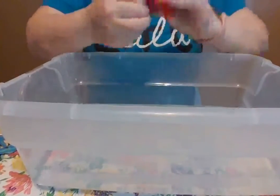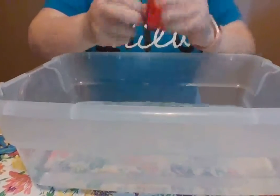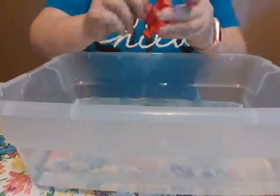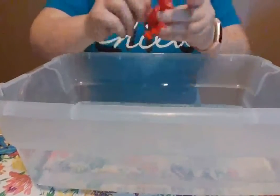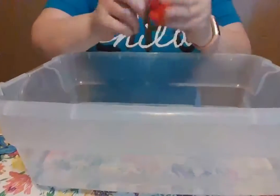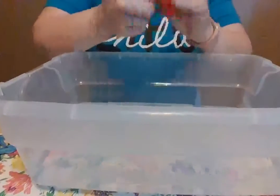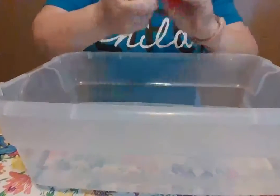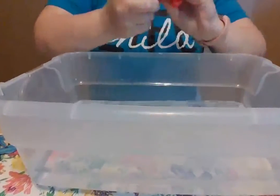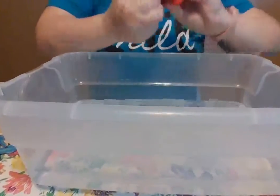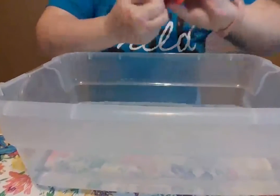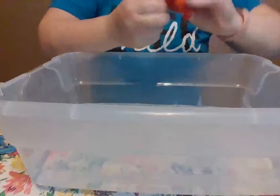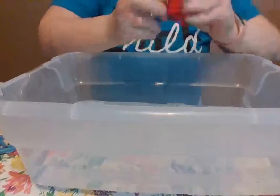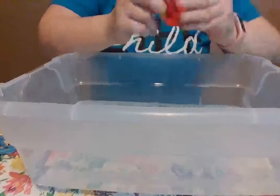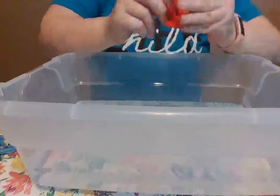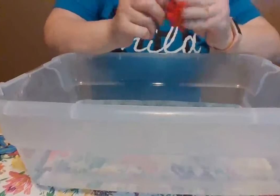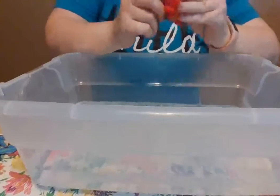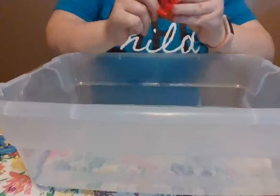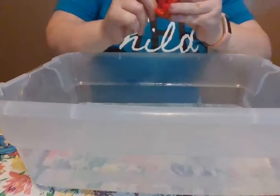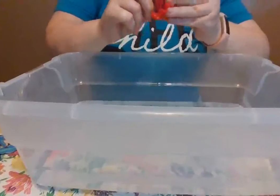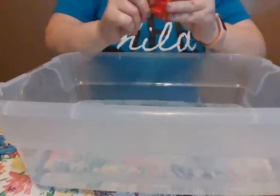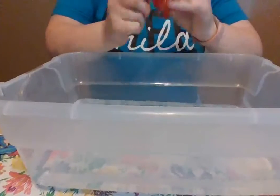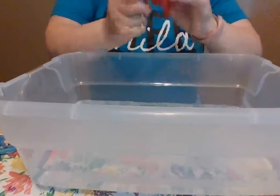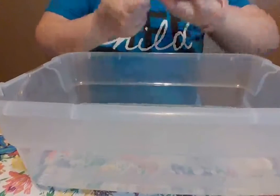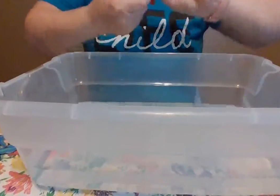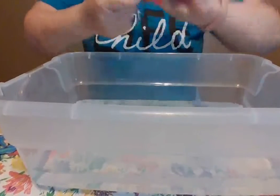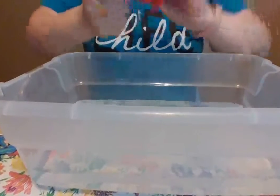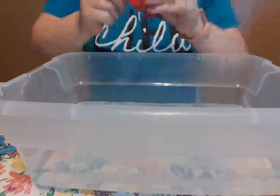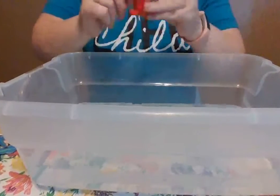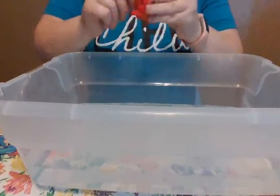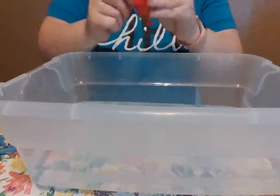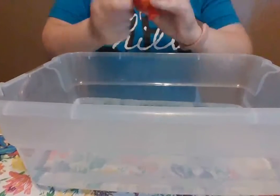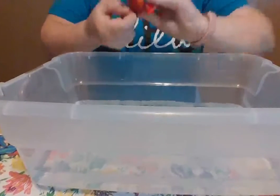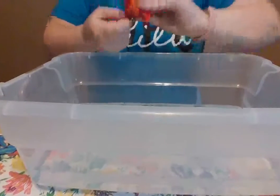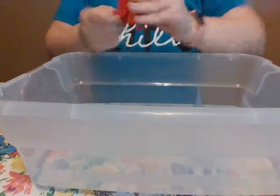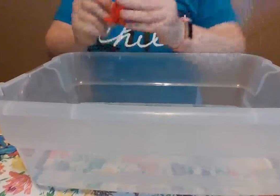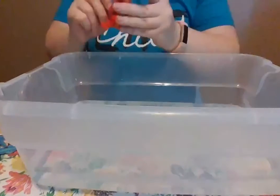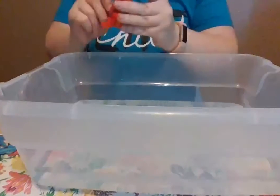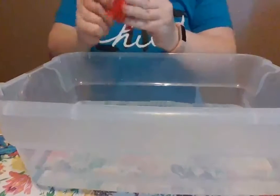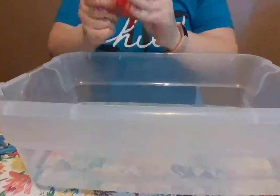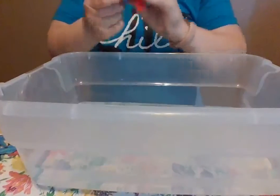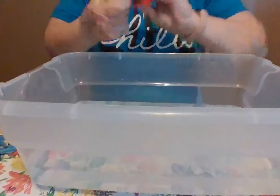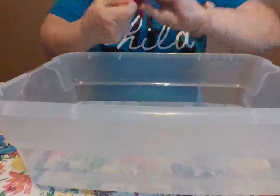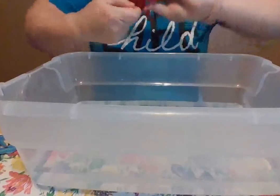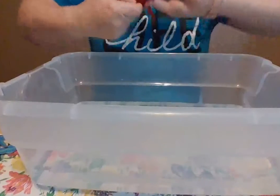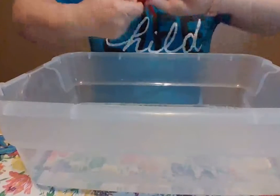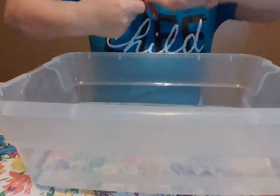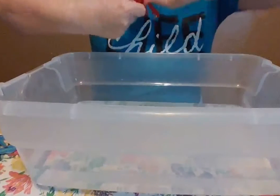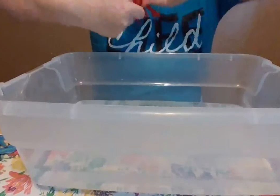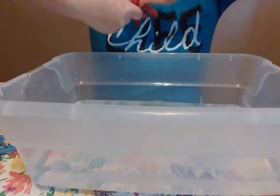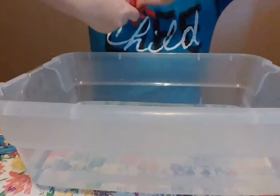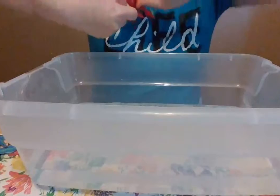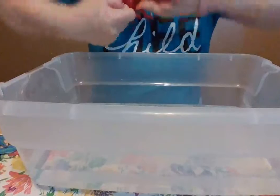So Sebastian is he's either a crab or a lobster. Do you guys remember what those two signs